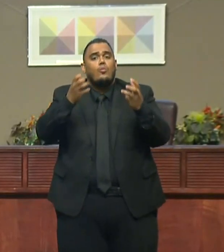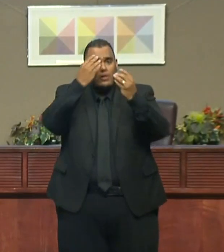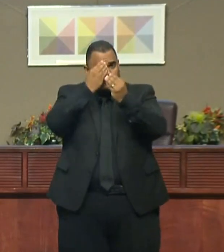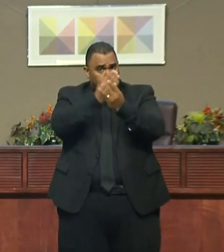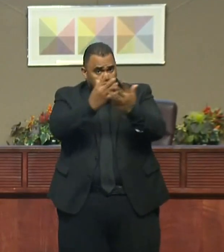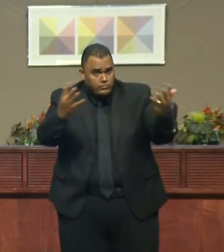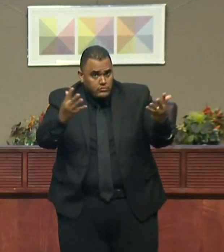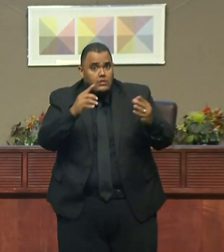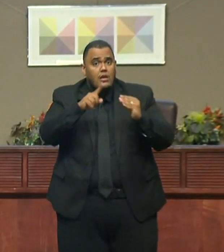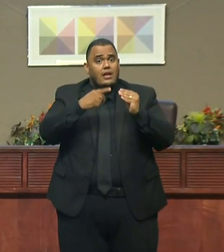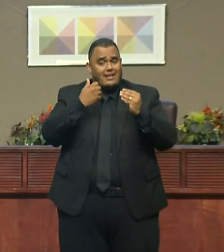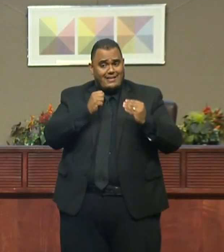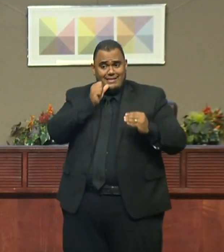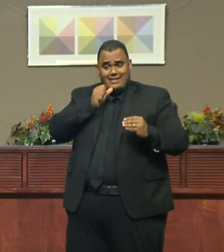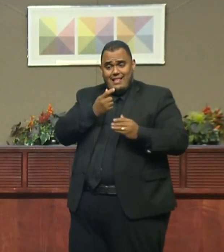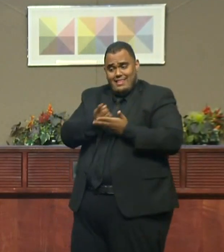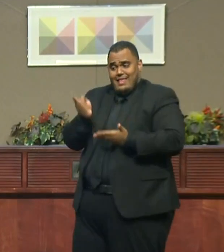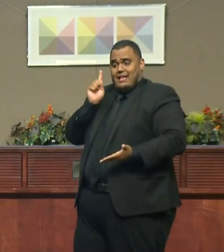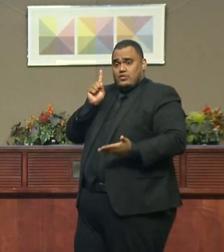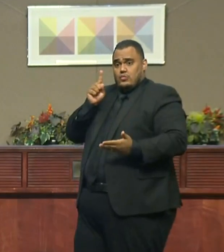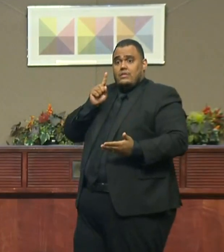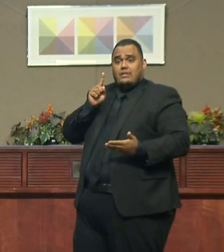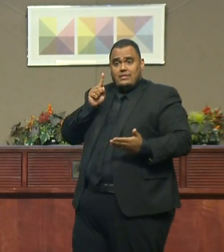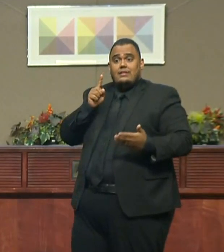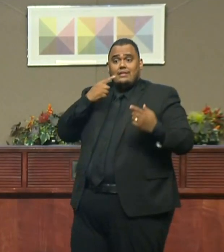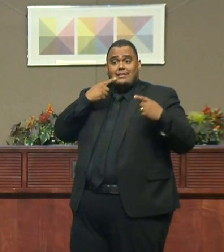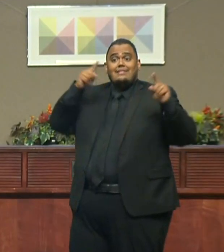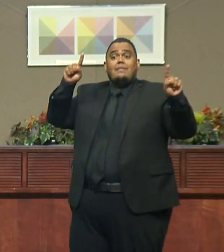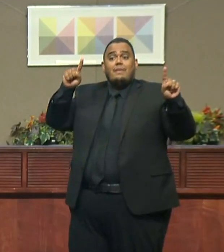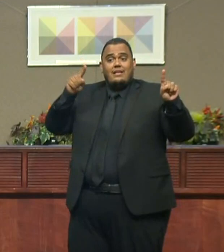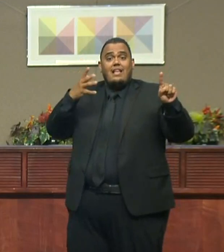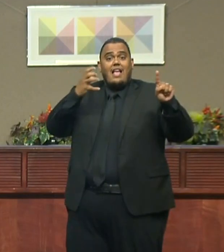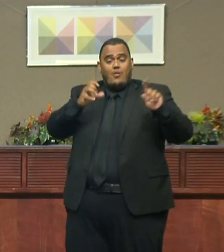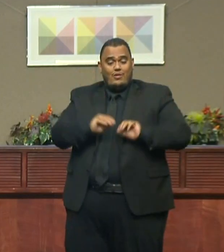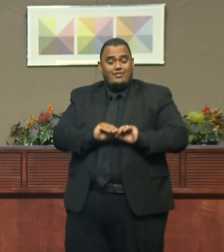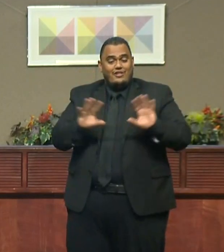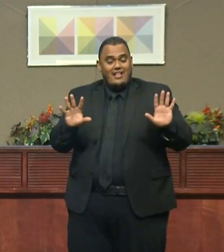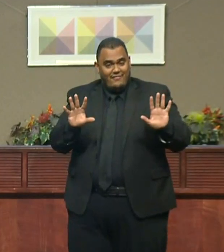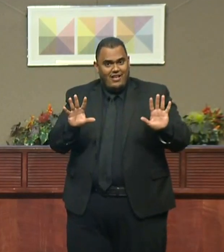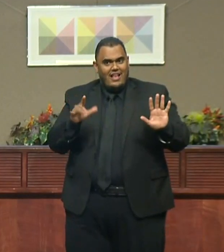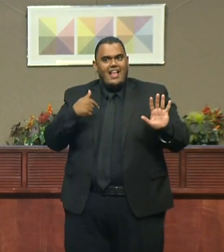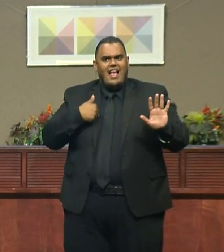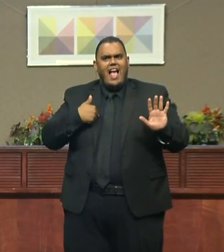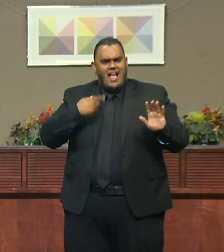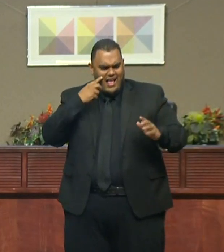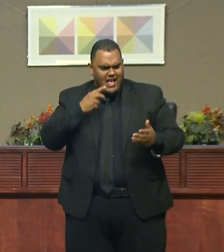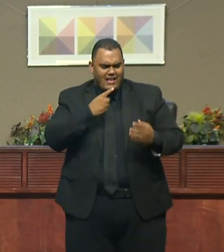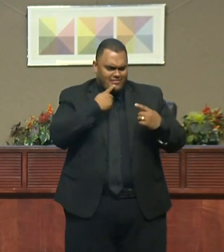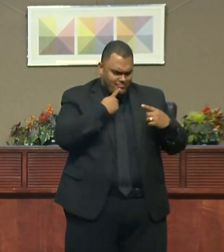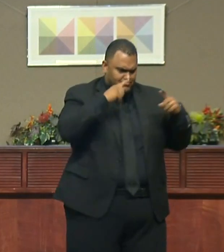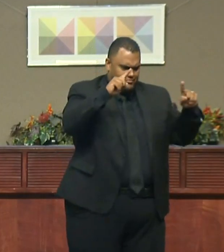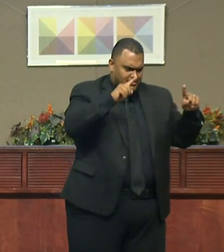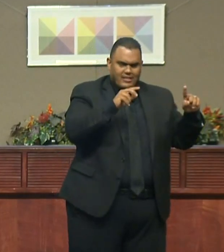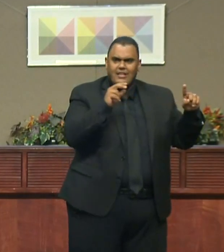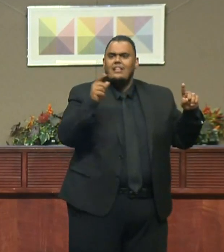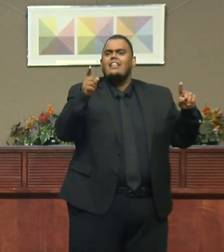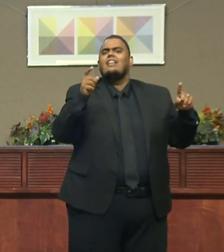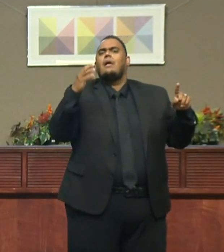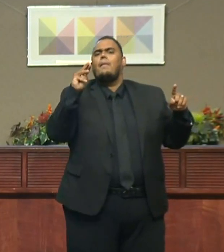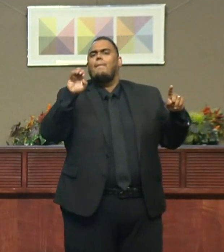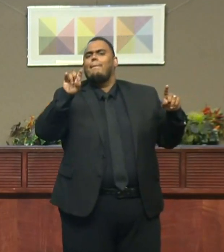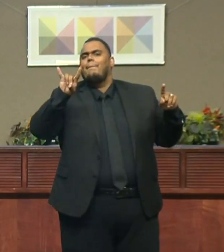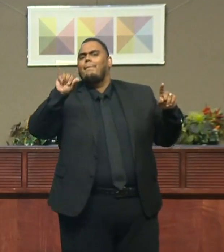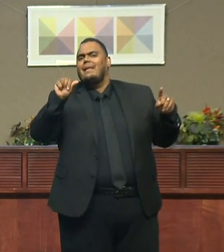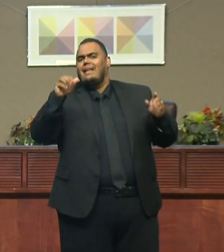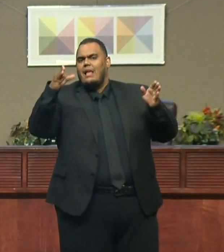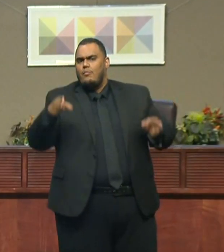week, and I saw Lauren's face when I was saying, and then I went immediately and checked because she was looking to someone else, and she